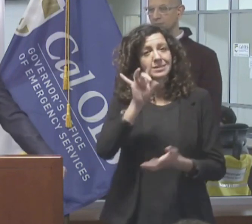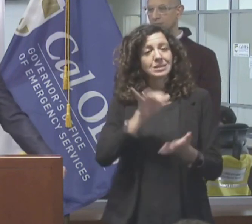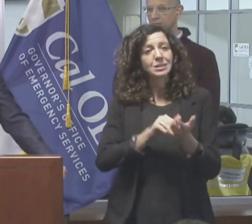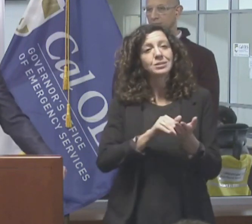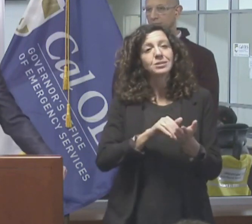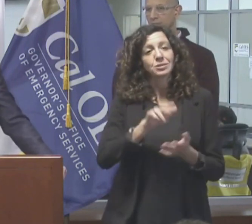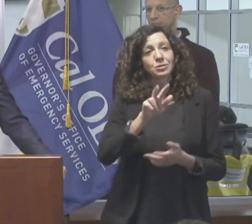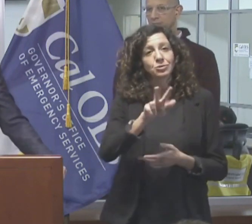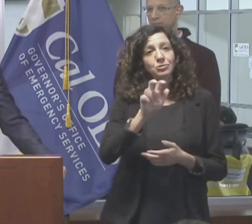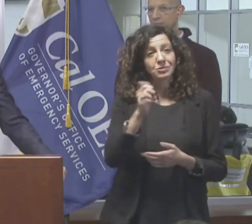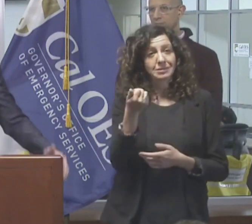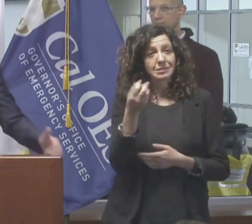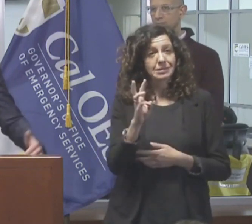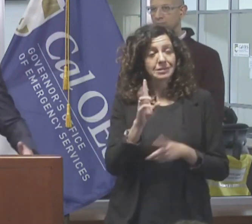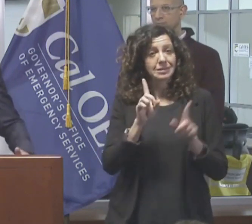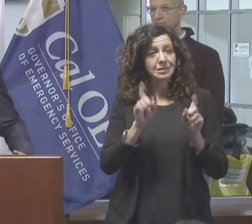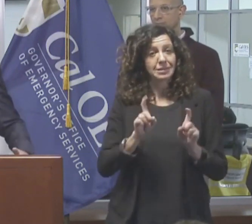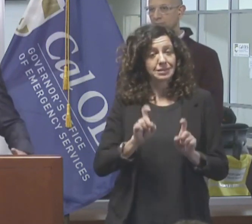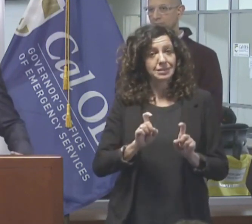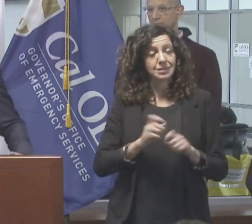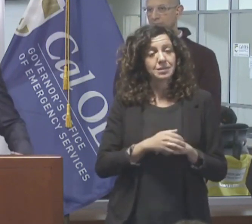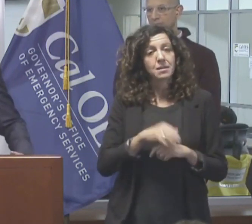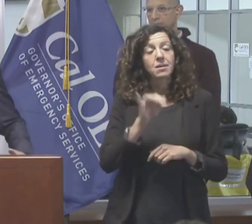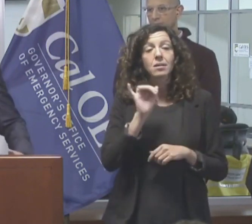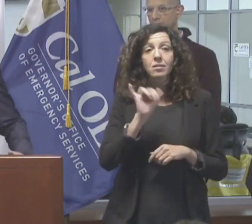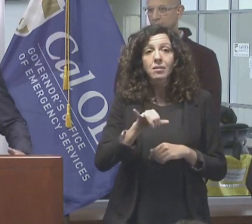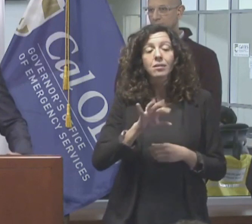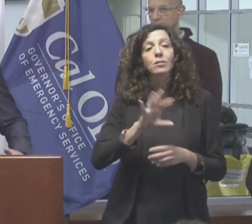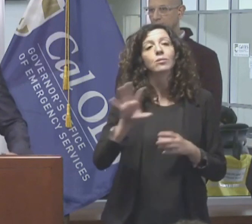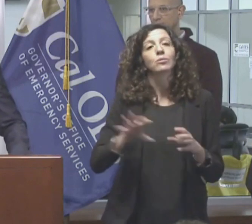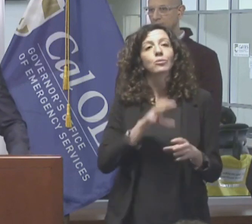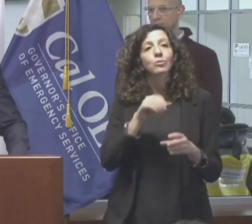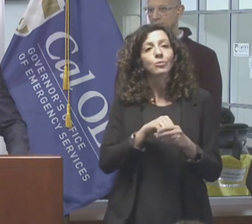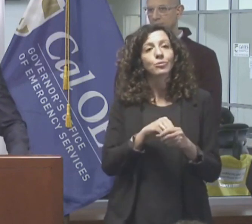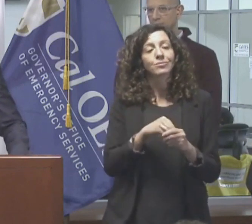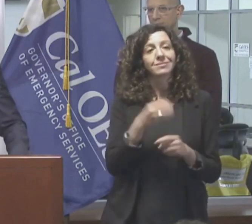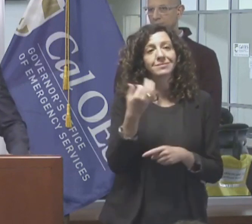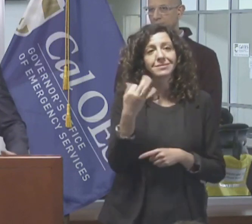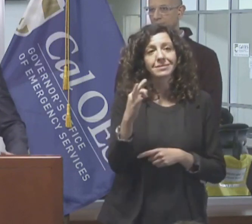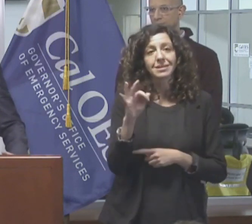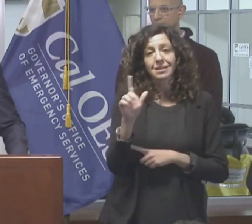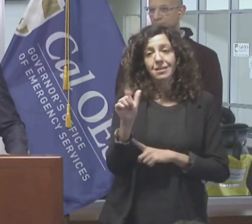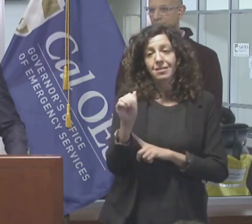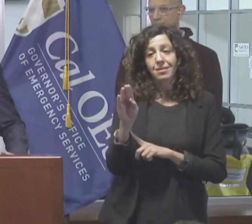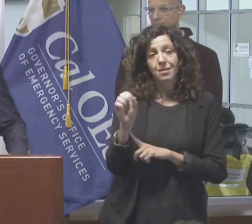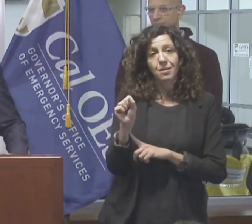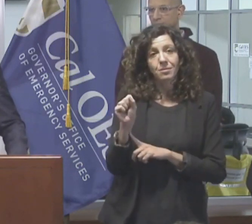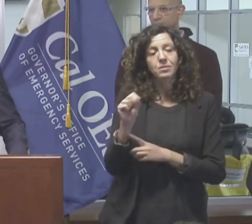8,316 tests. That includes our 19 labs, of which